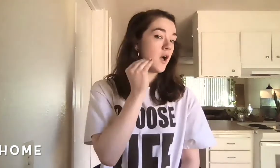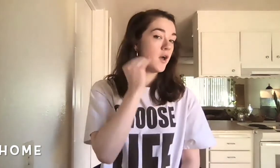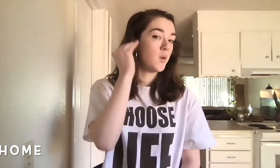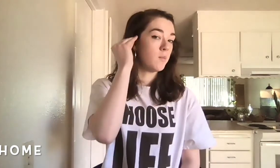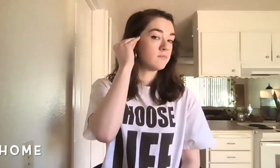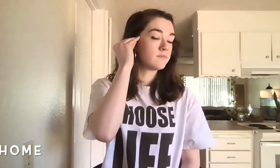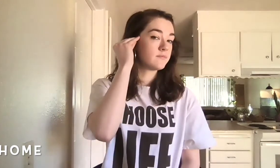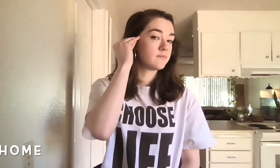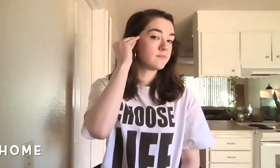Home.